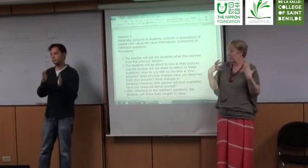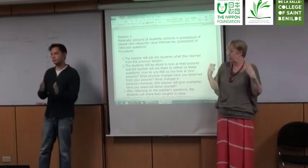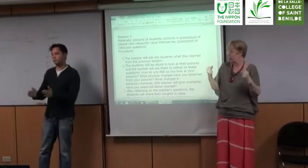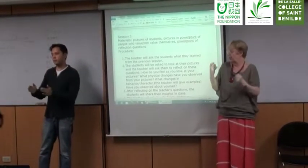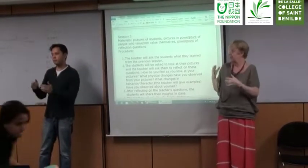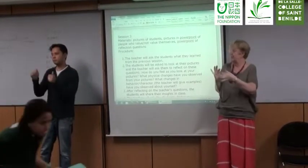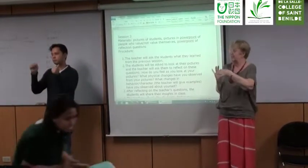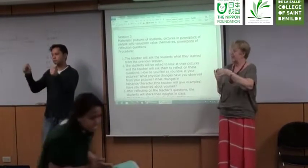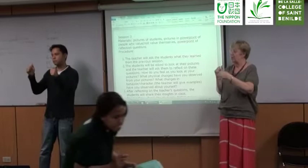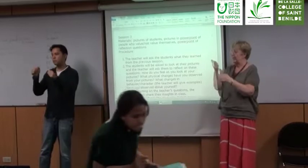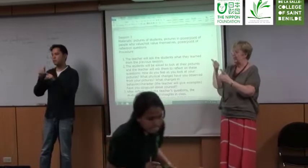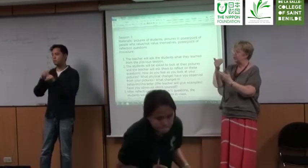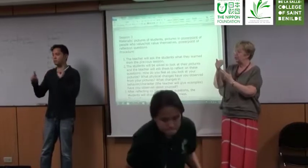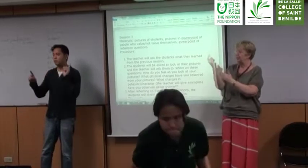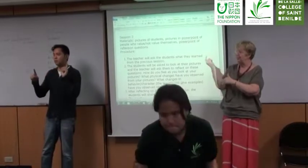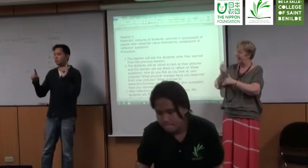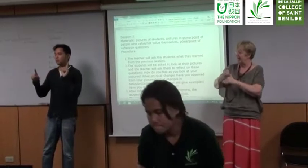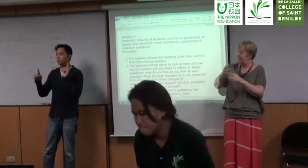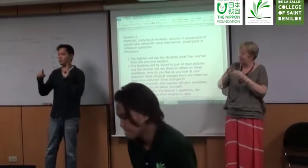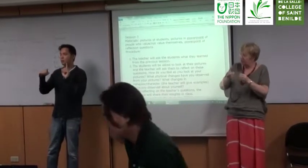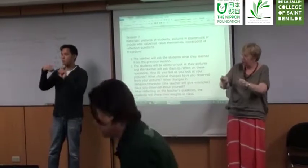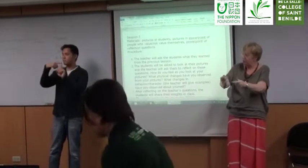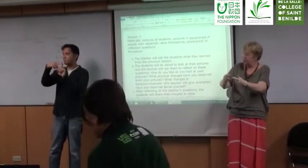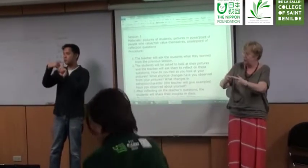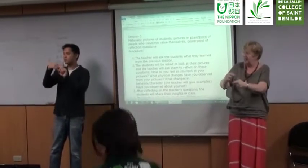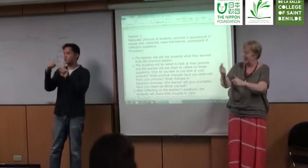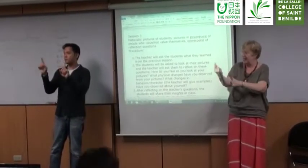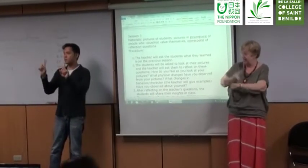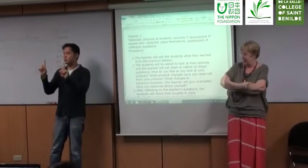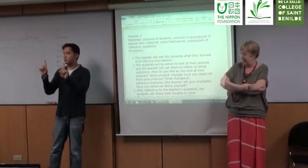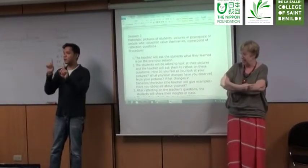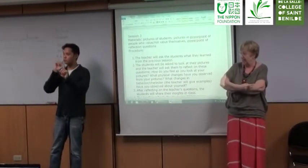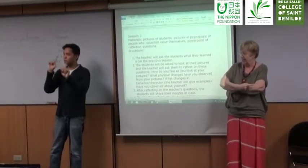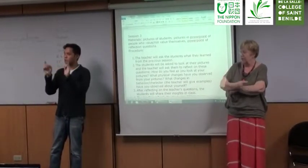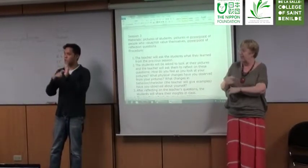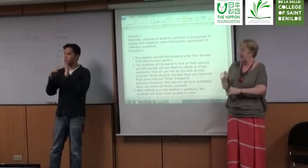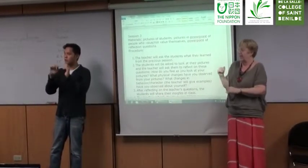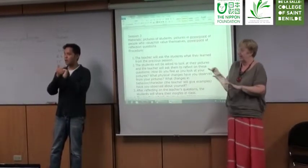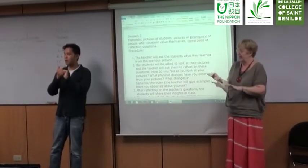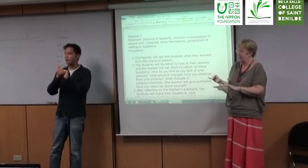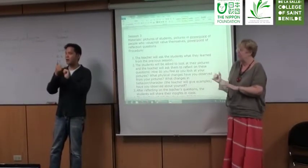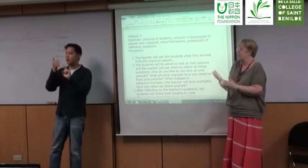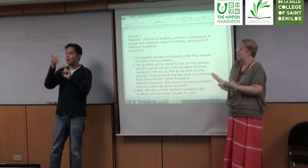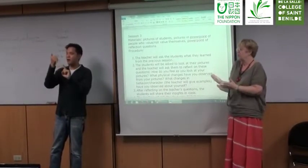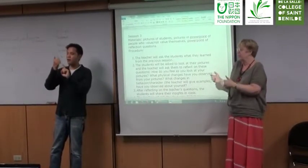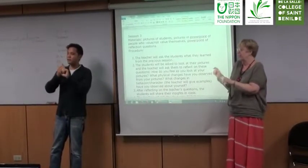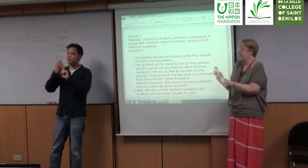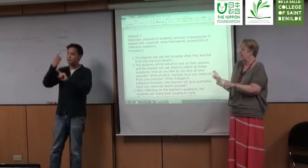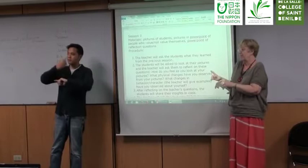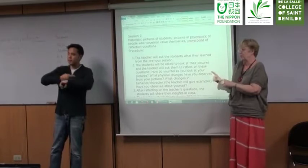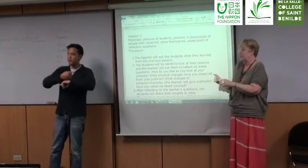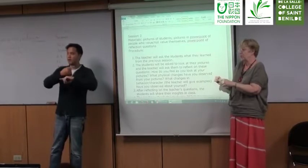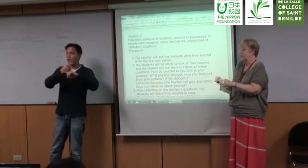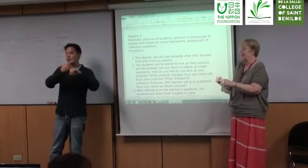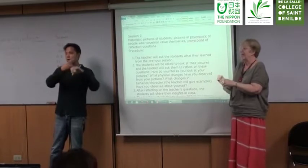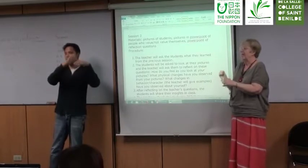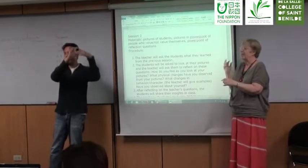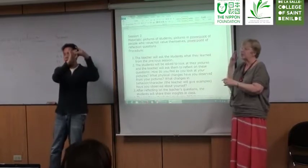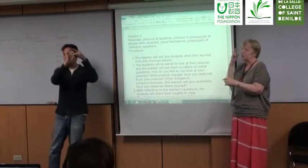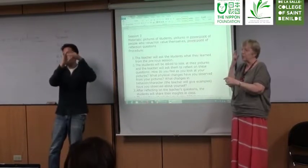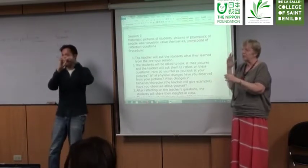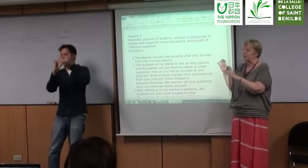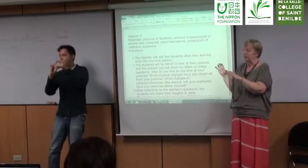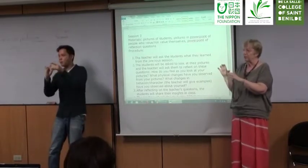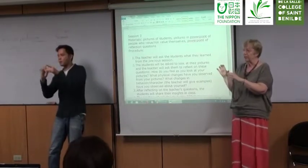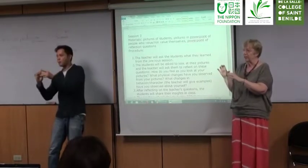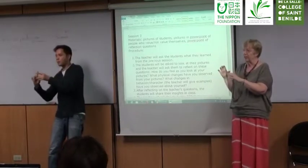one of the strong things is how each day flows to the next day. You've got an activity or something that they have to do, and